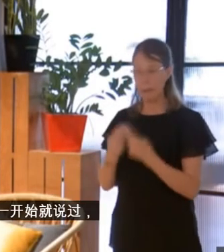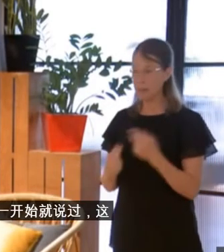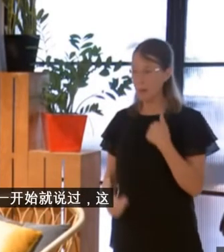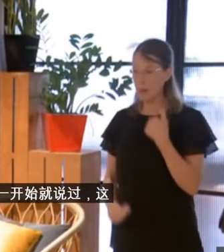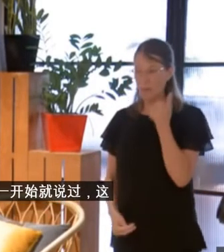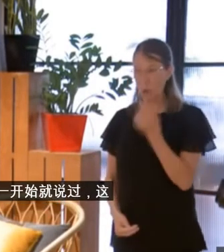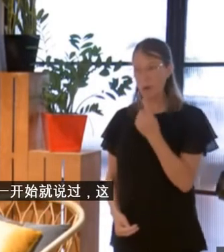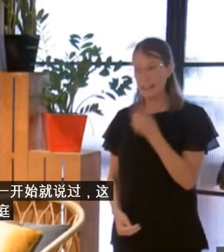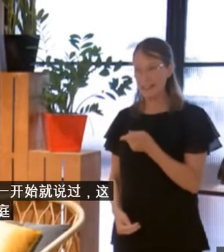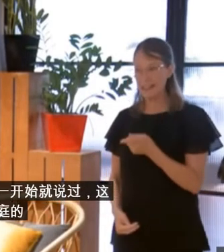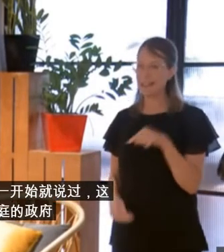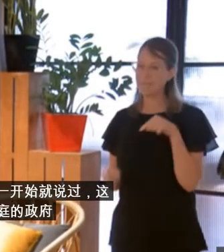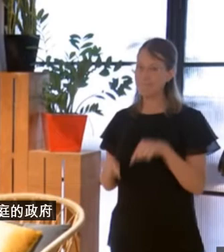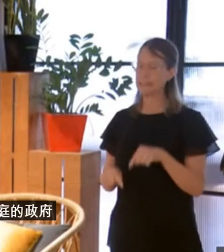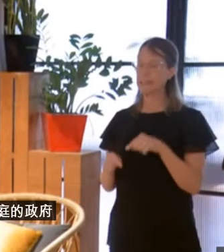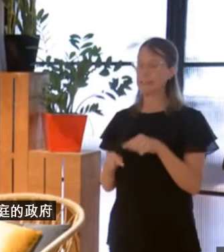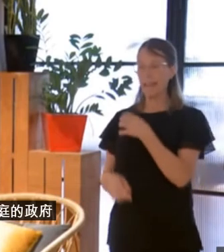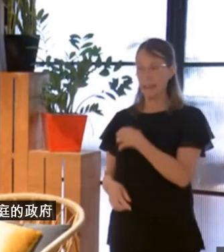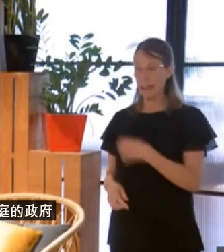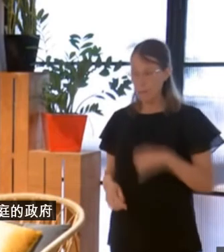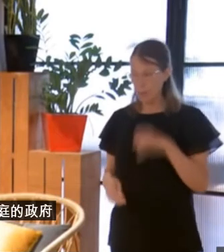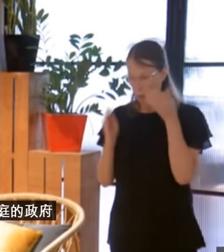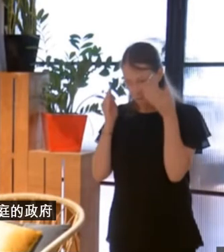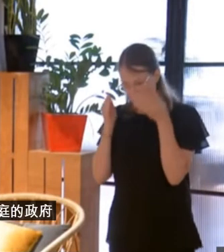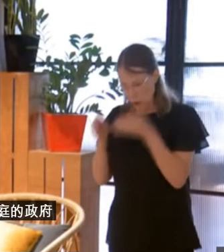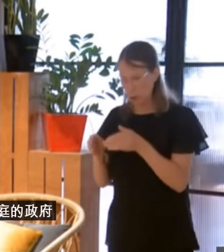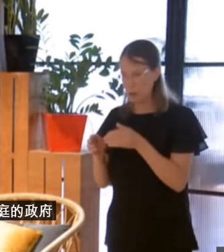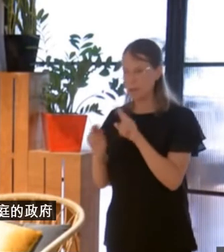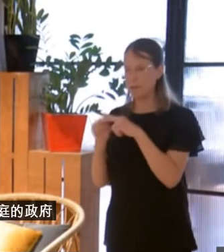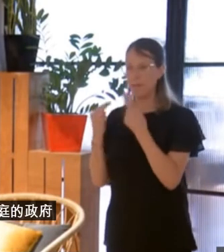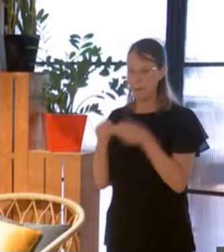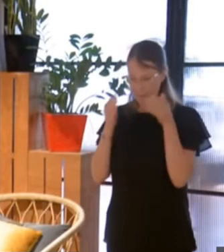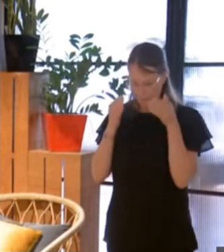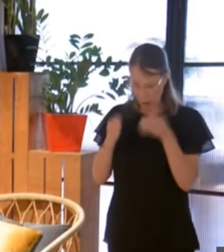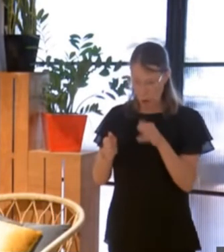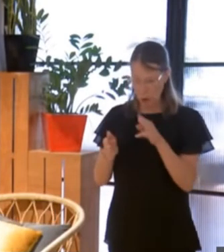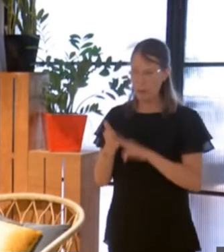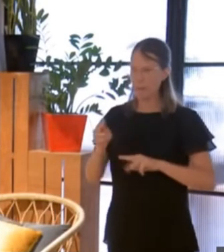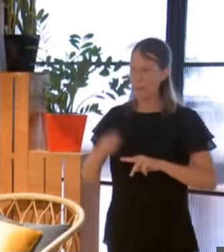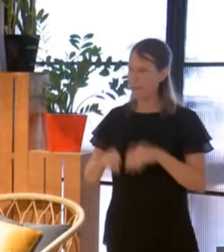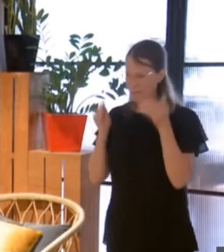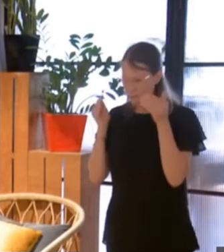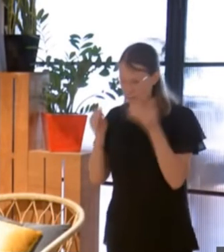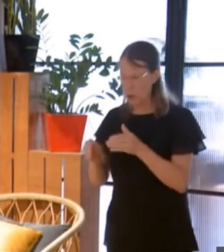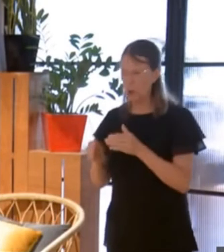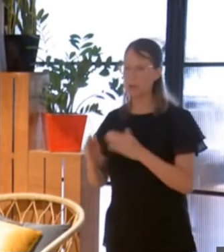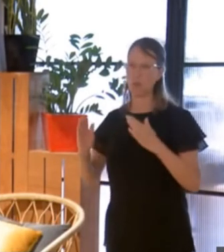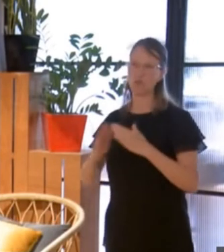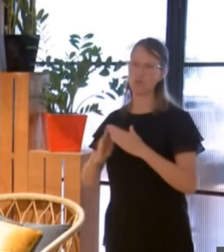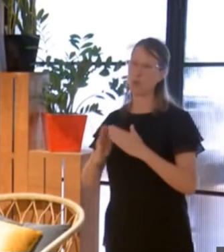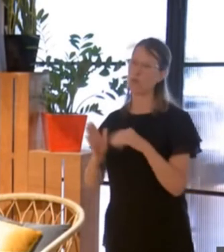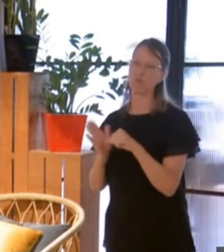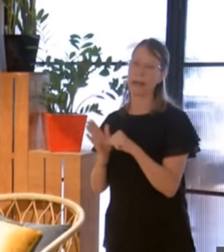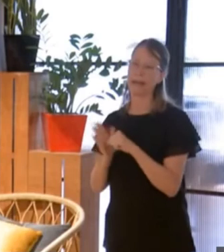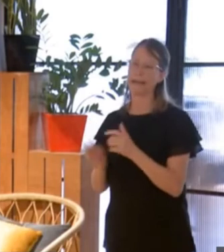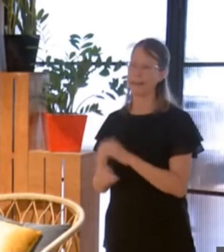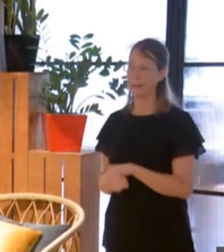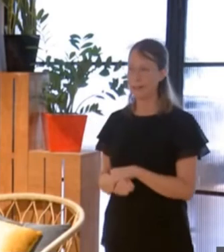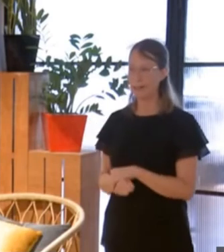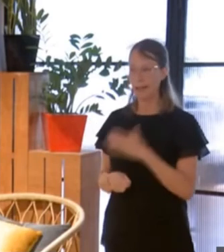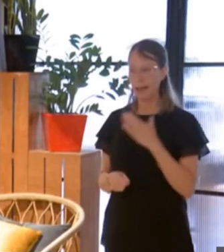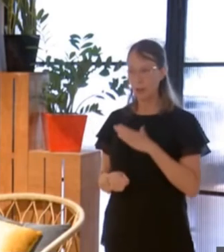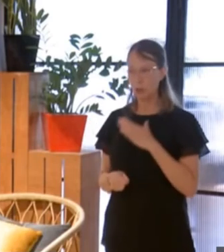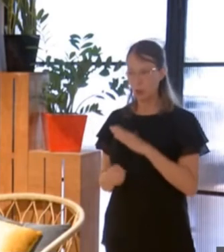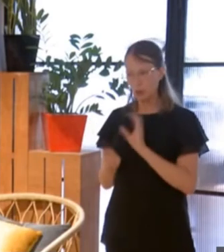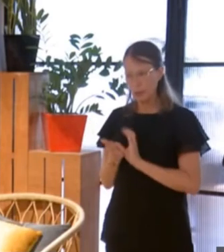start, this is going to be a government focused on families, focused on parents, focused on household budgets and continuing that strong infrastructure